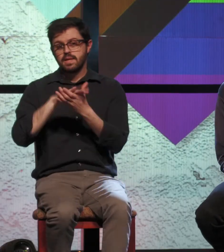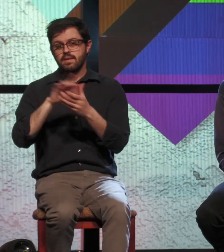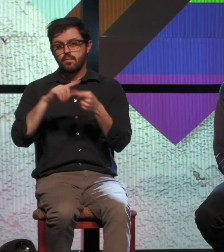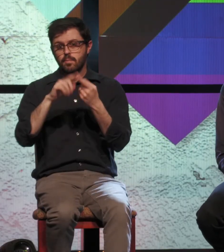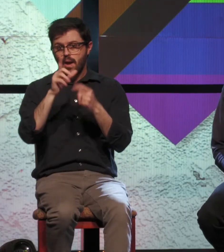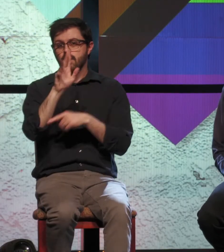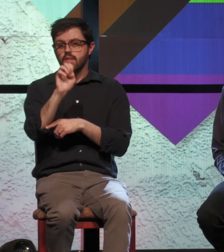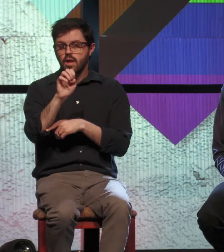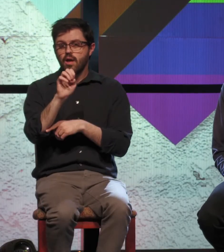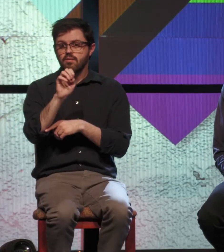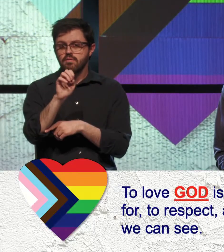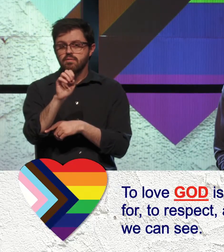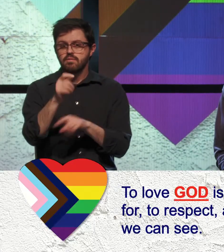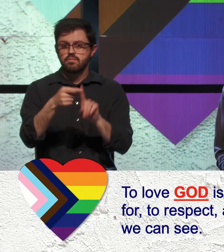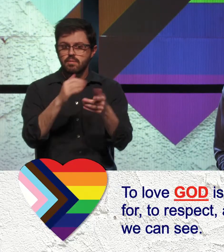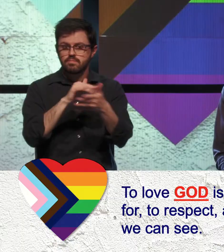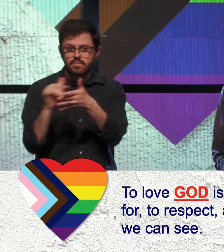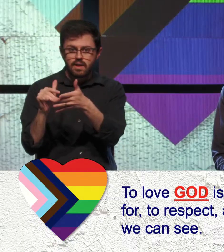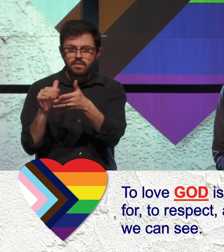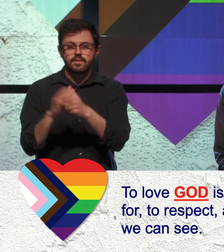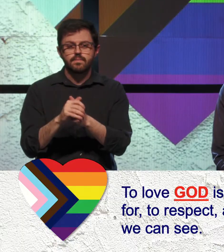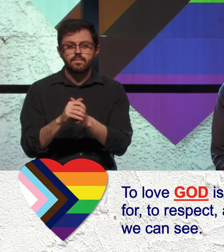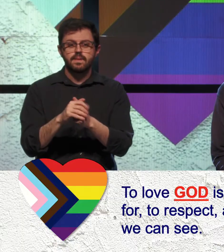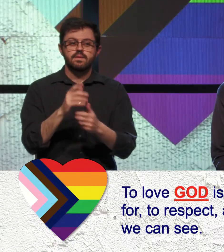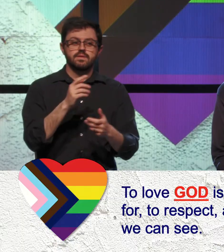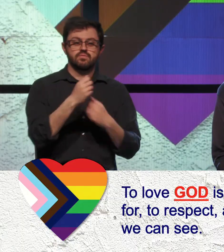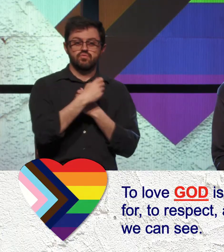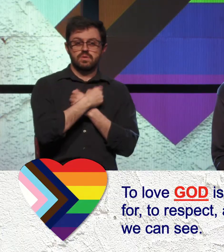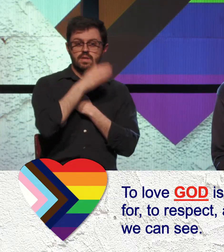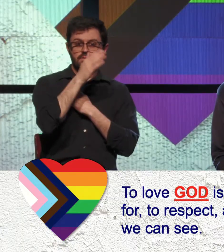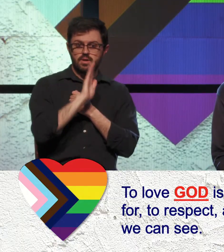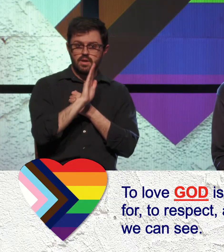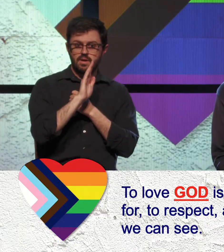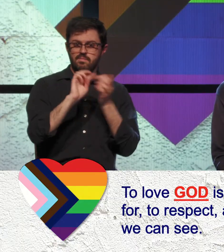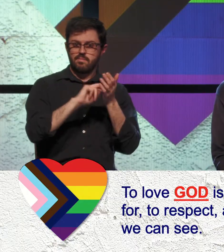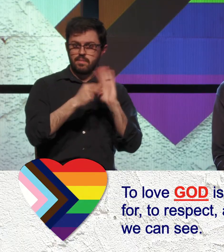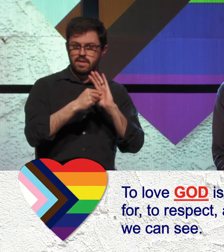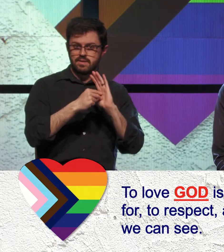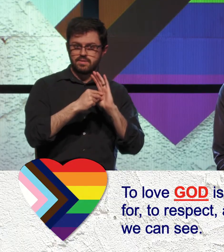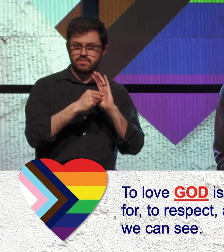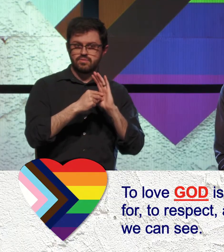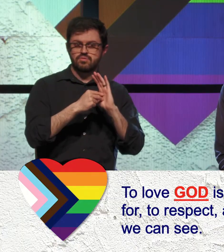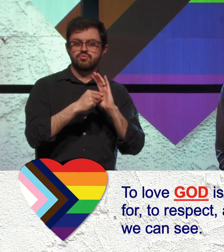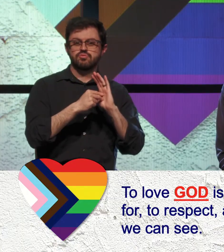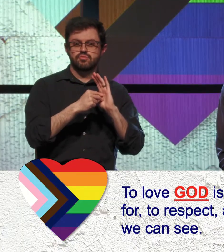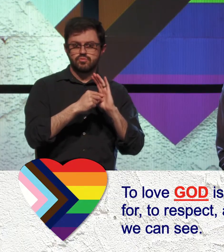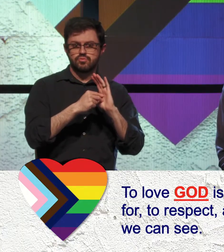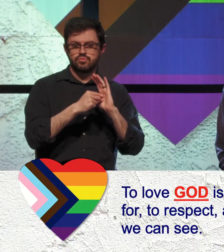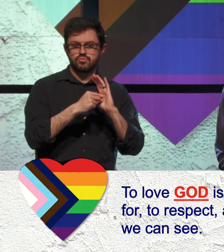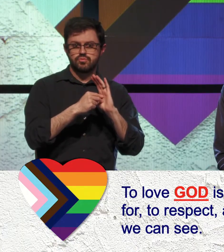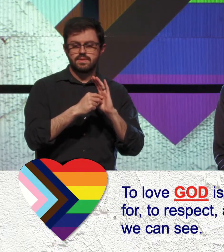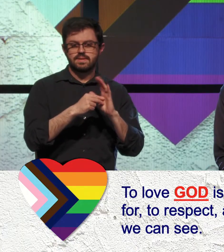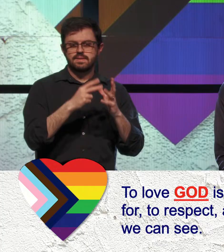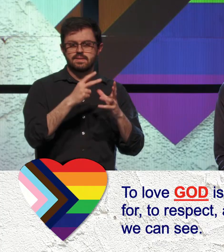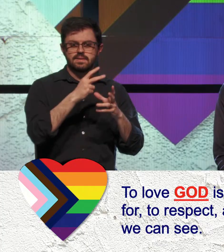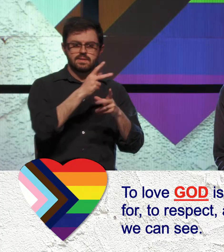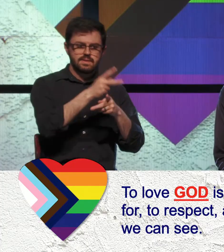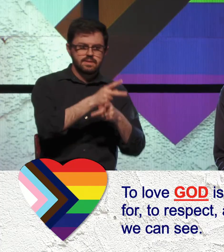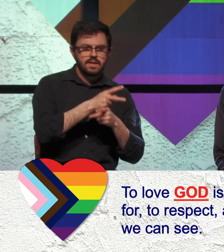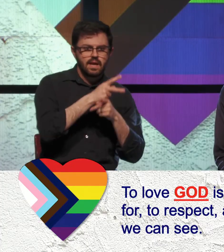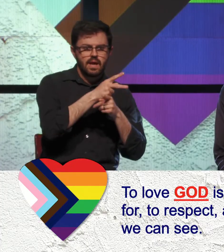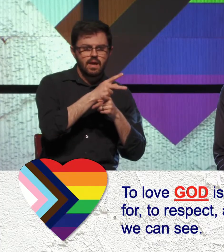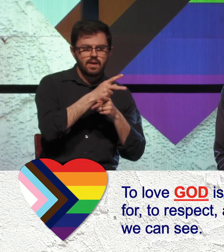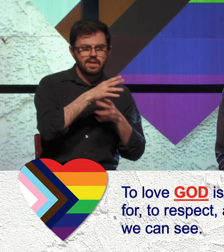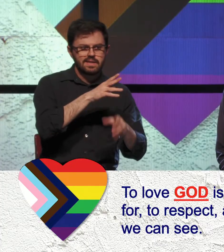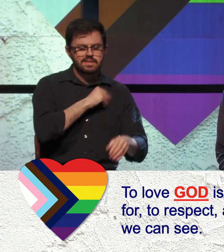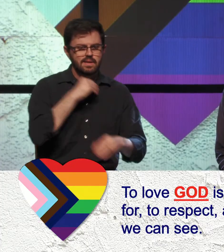To love God is to care and take responsibility for, to respect and to understand who